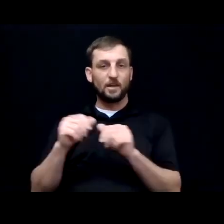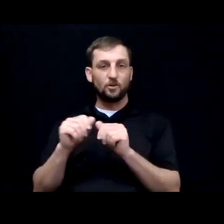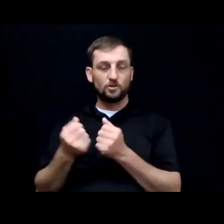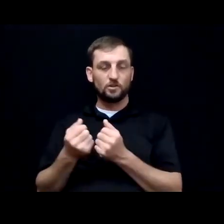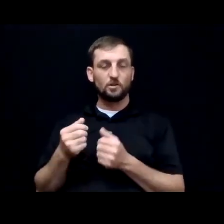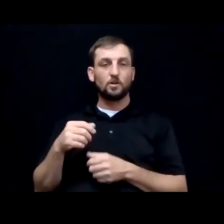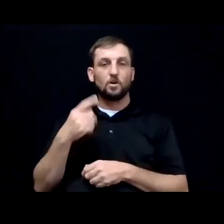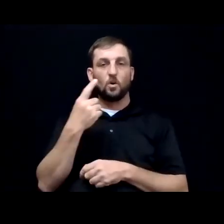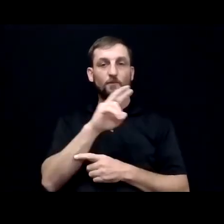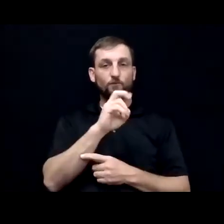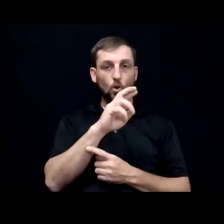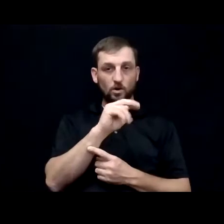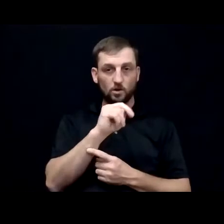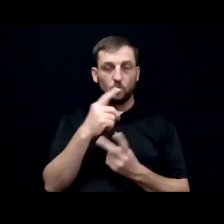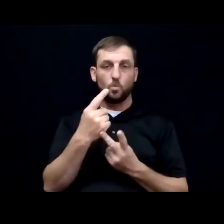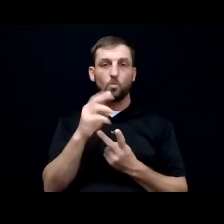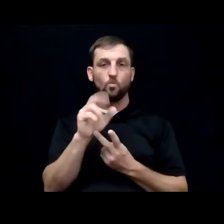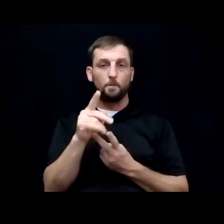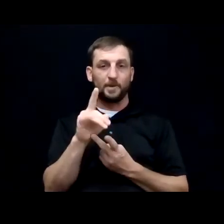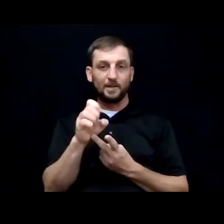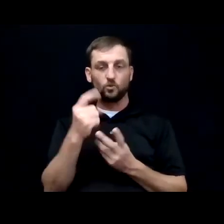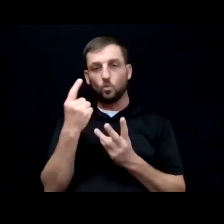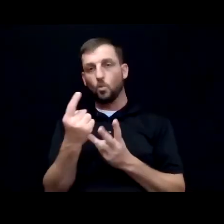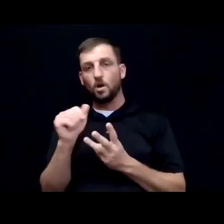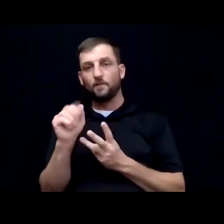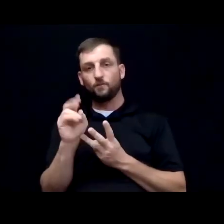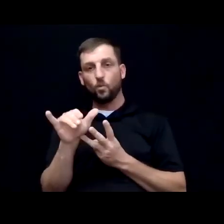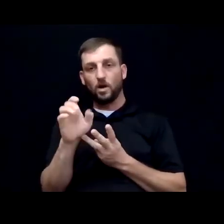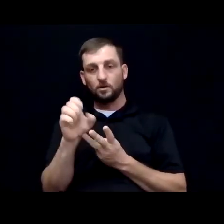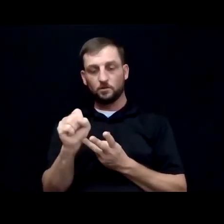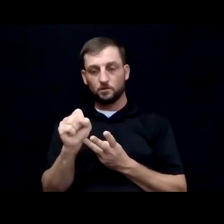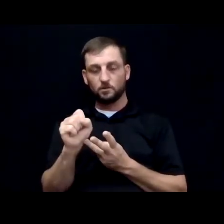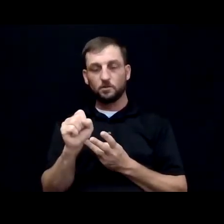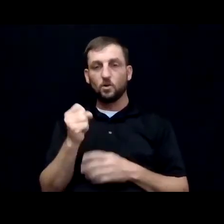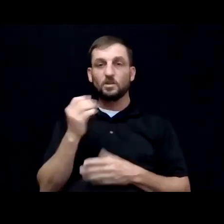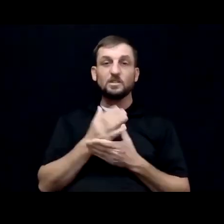in Rapides, and one in Boyles. Some parishes in our region are completely